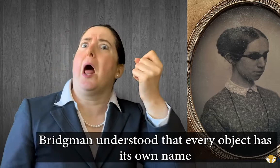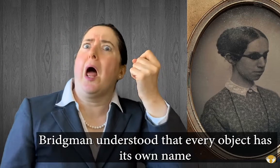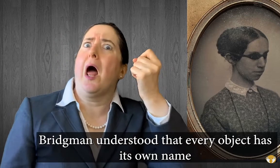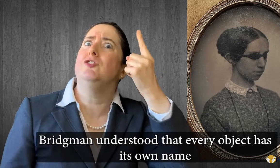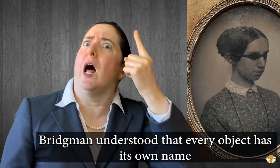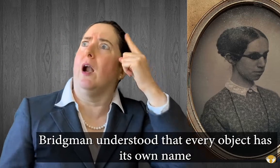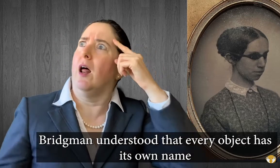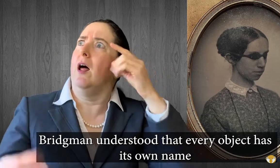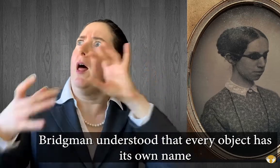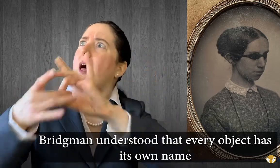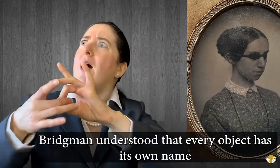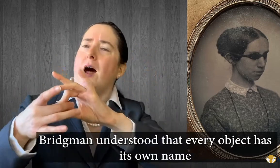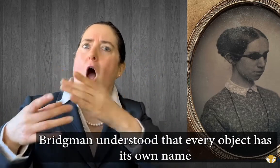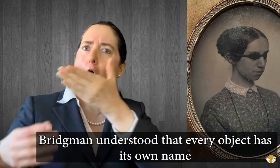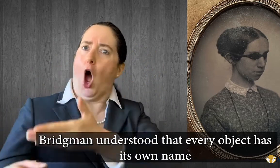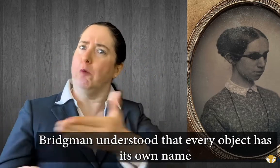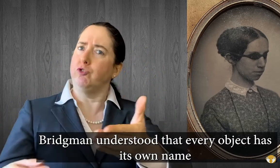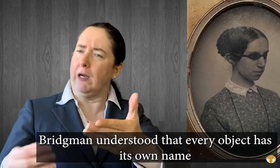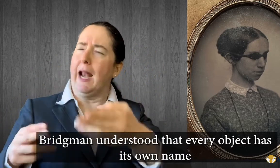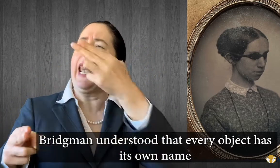Bridgman understood that every object has its own name,